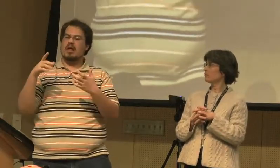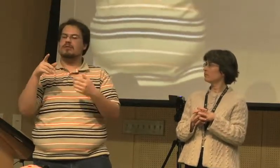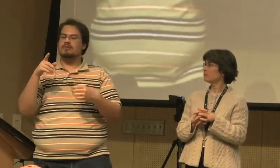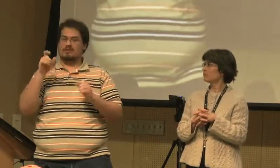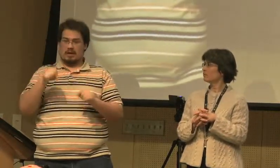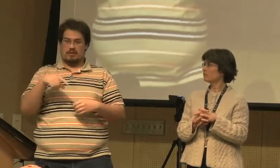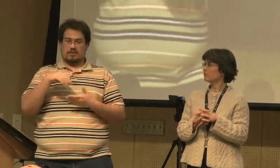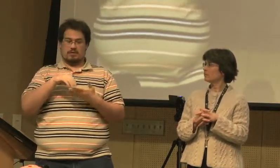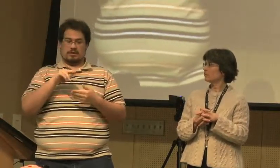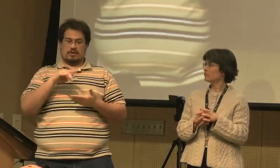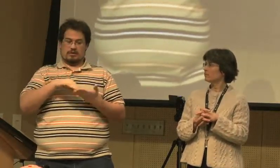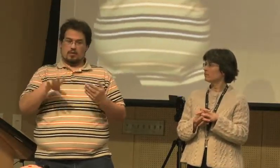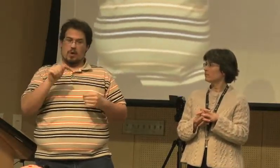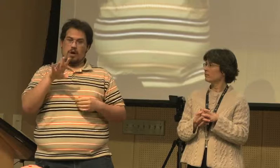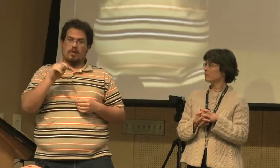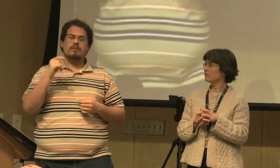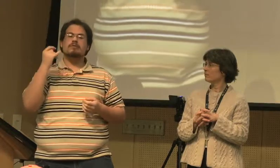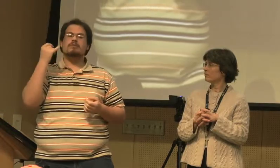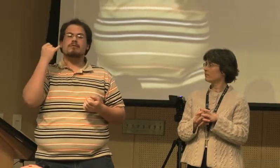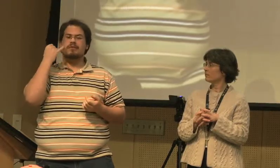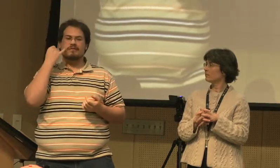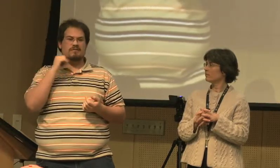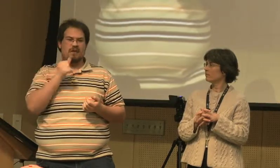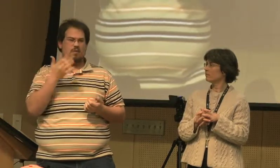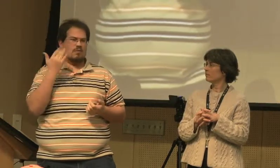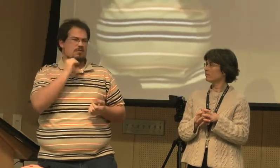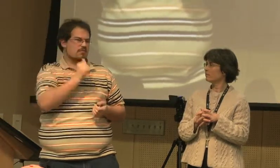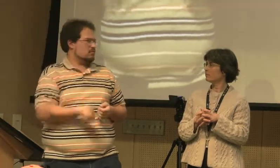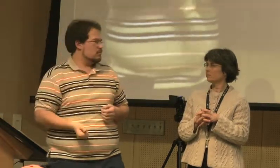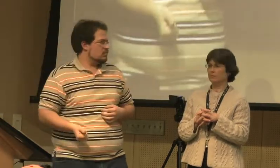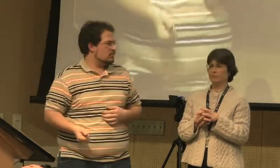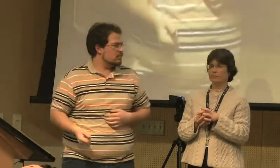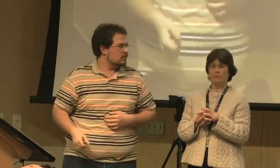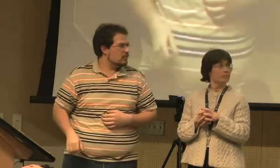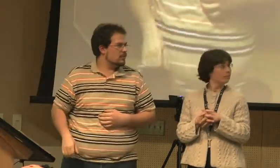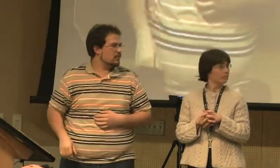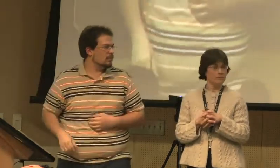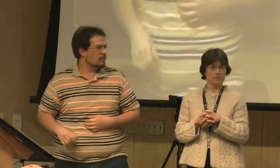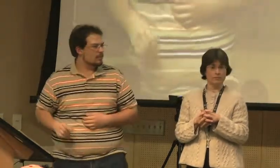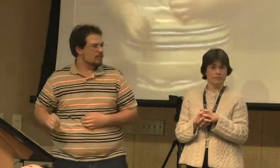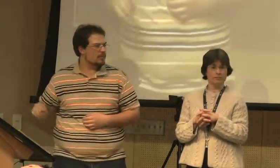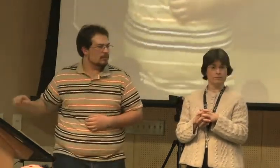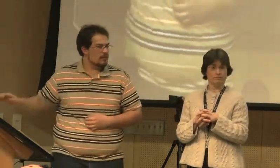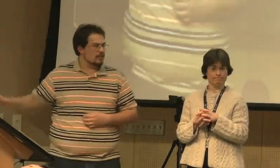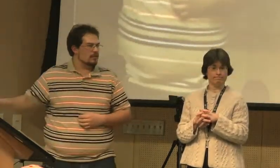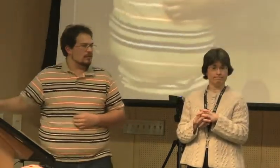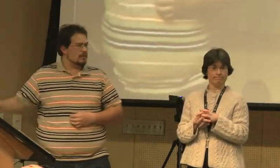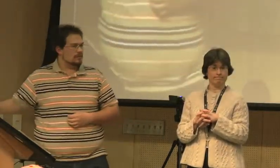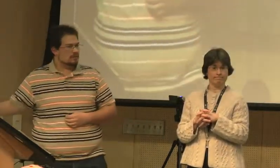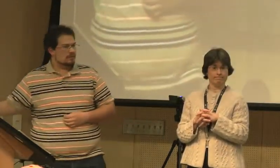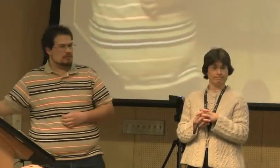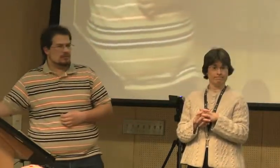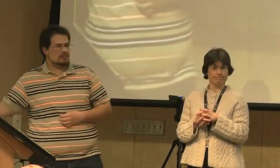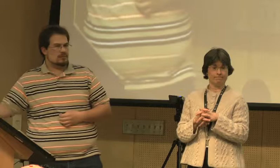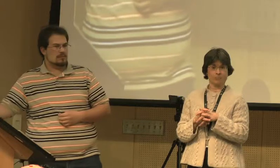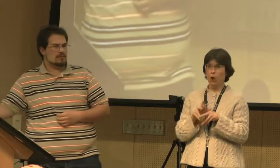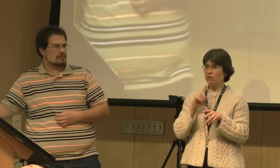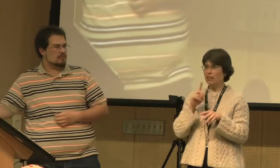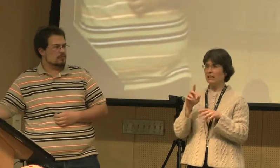interestingly influences what they may want to take in the future. And if not, can you explain why this isn't an option? No, it is an option if